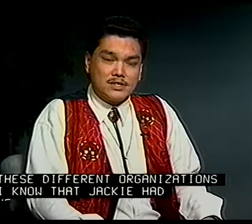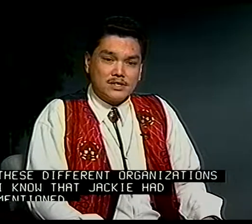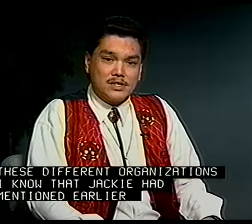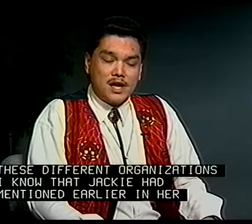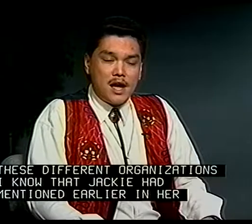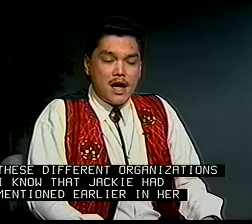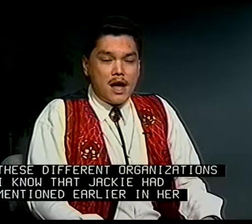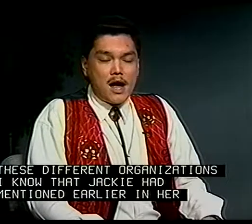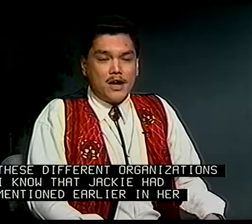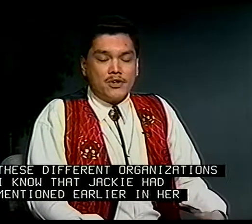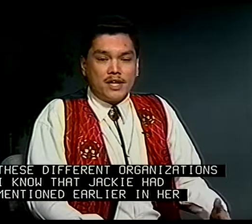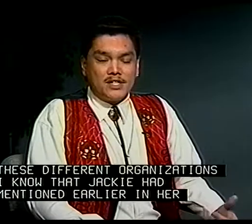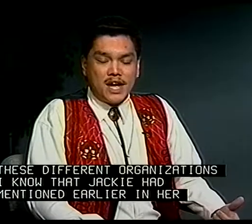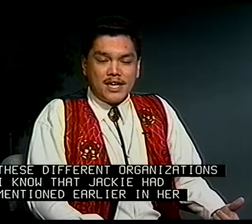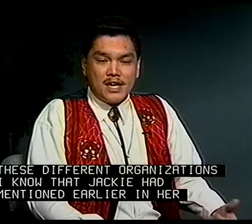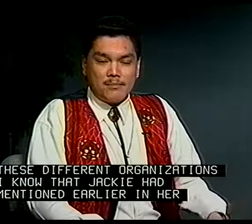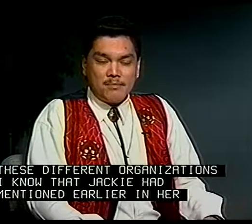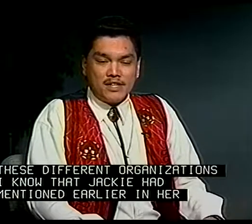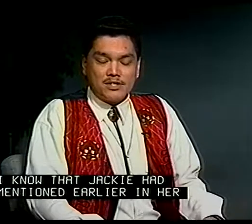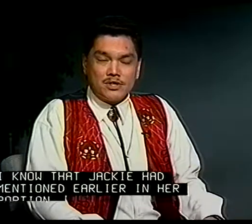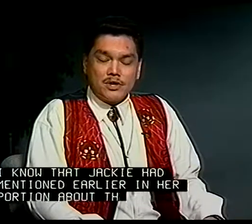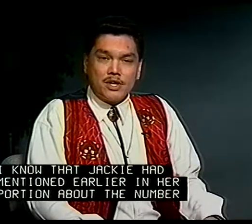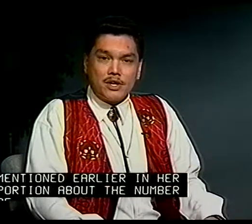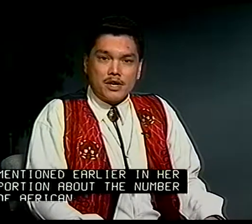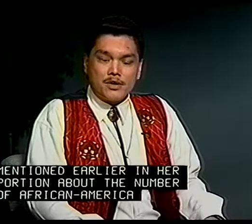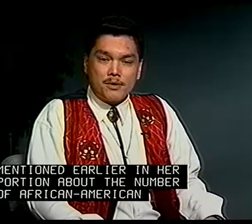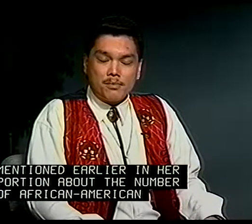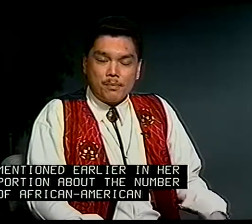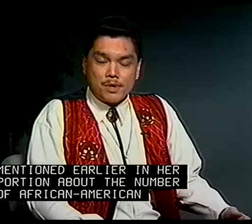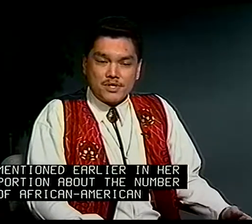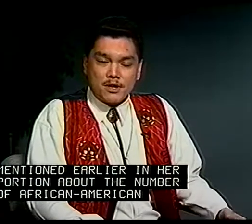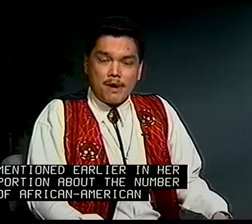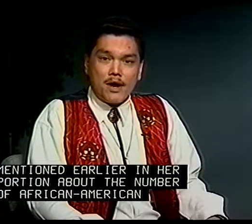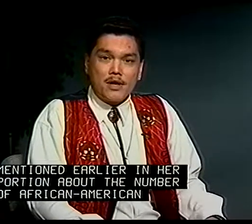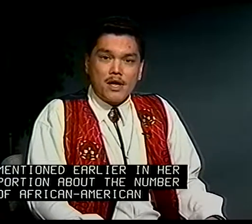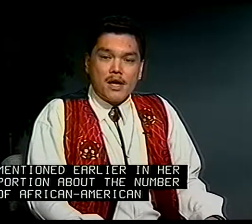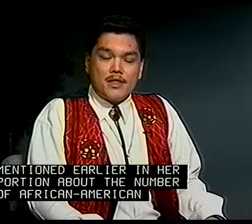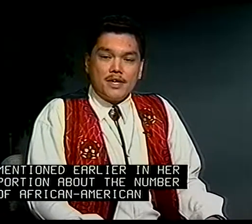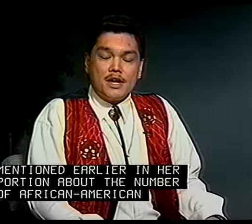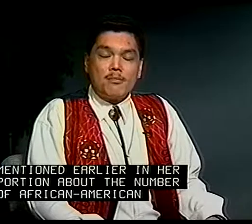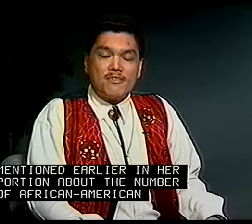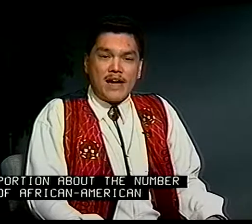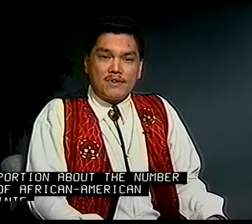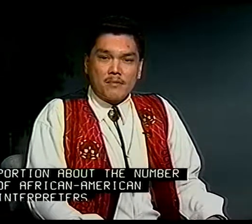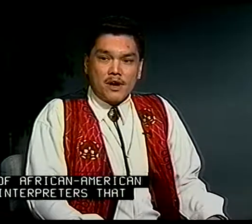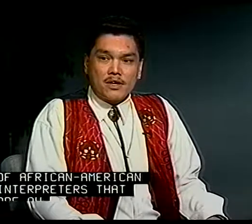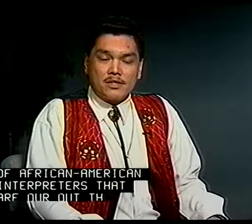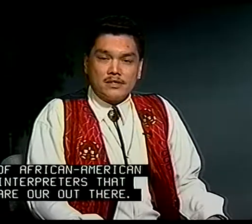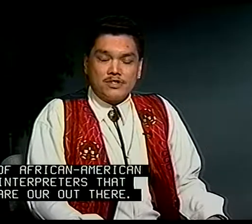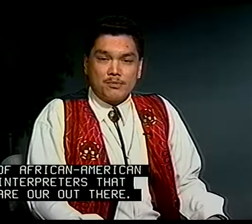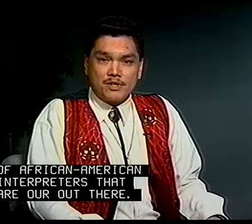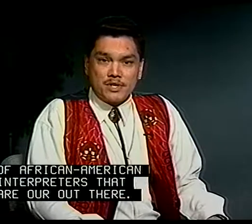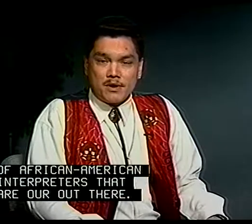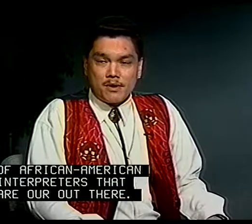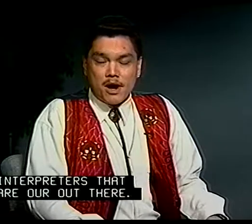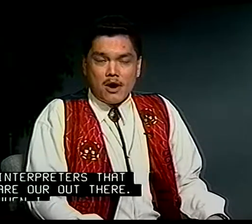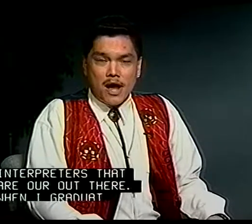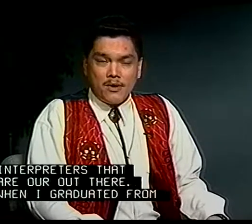organizations. I know that Jackie had mentioned earlier in her portion about the number of African-American interpreters that are out